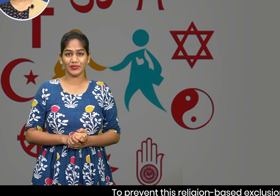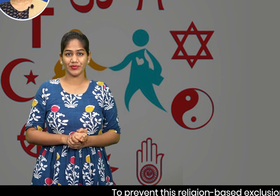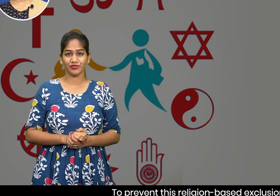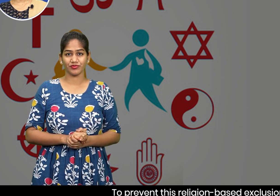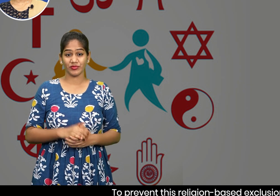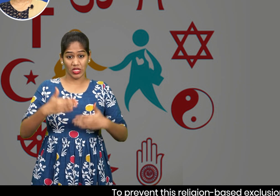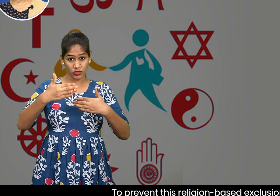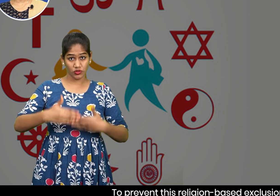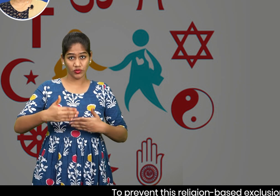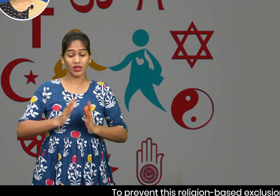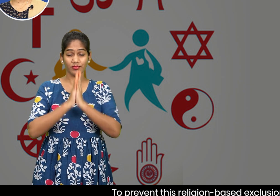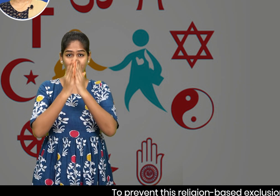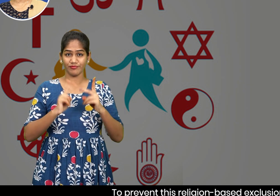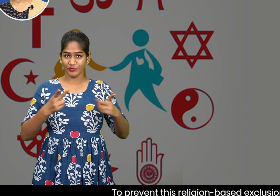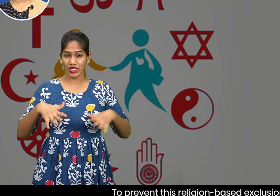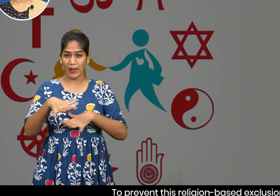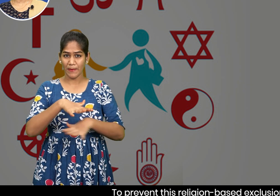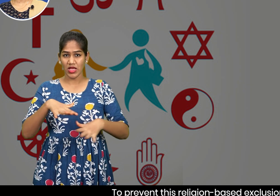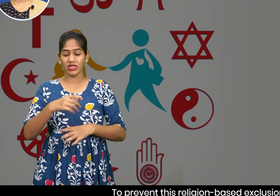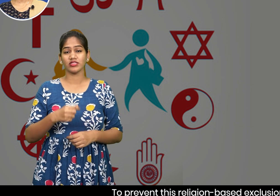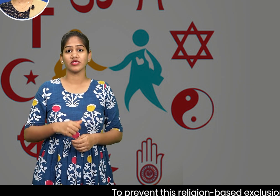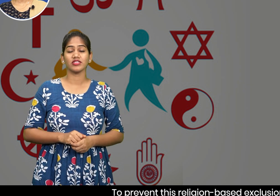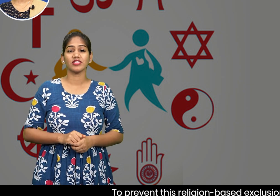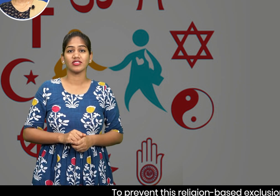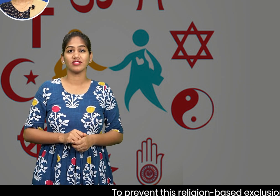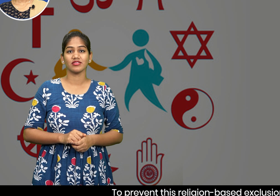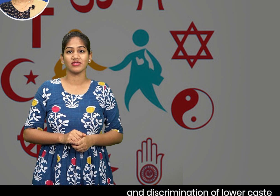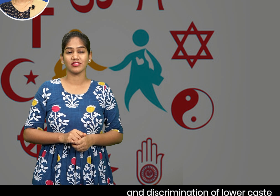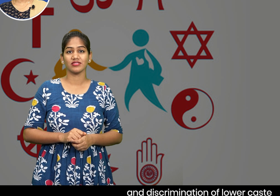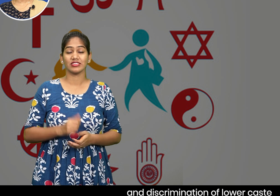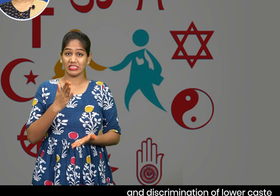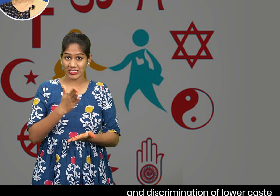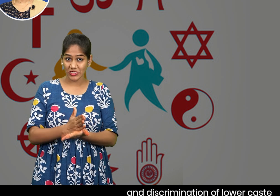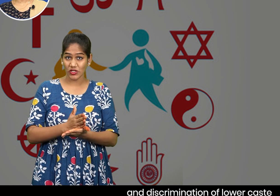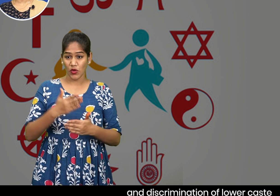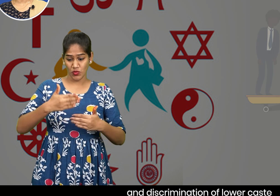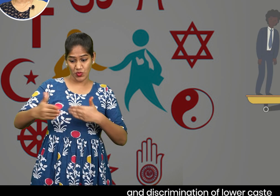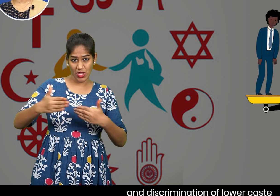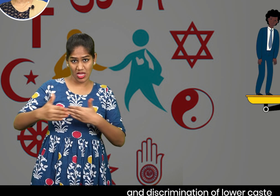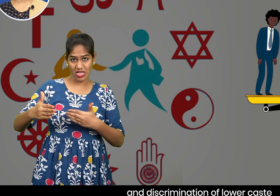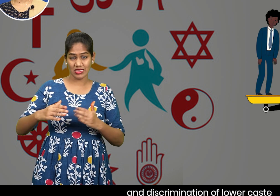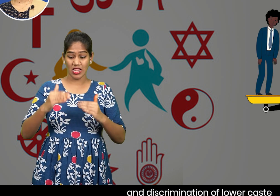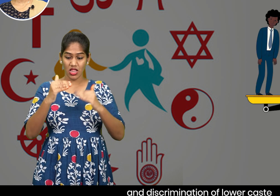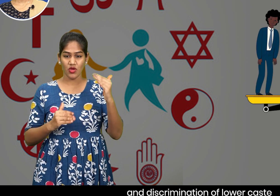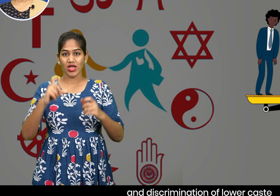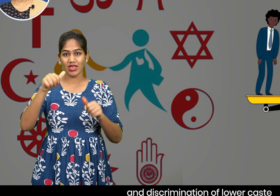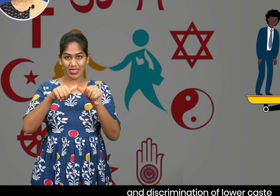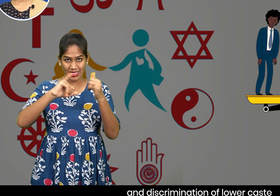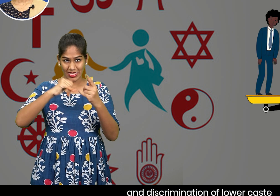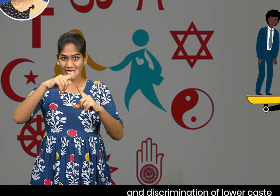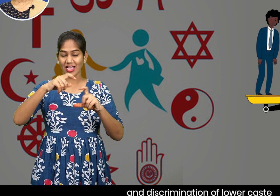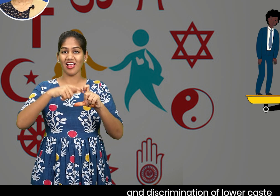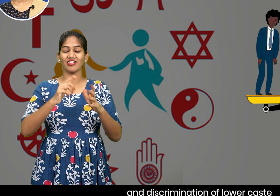To prevent this religion-based exclusion and discrimination of lower caste,